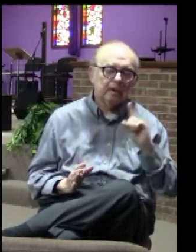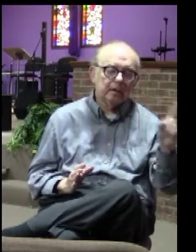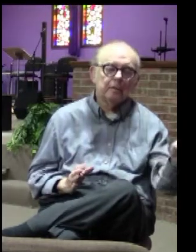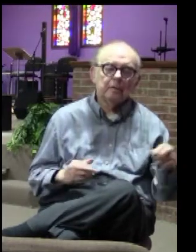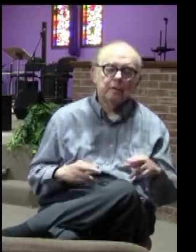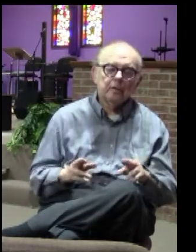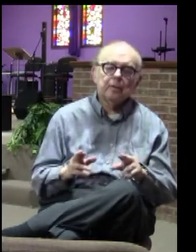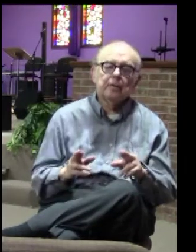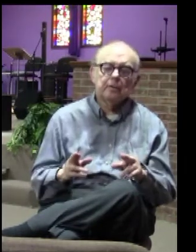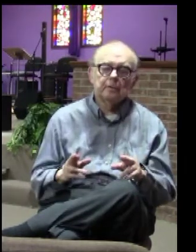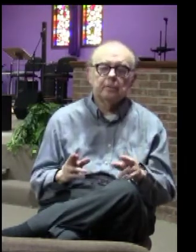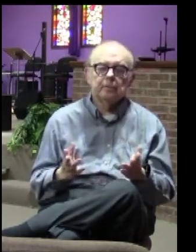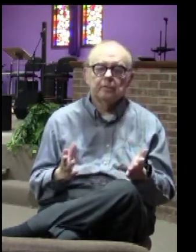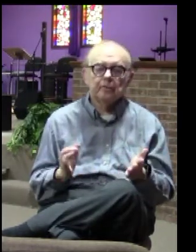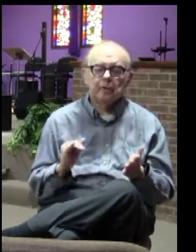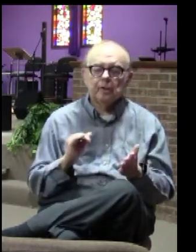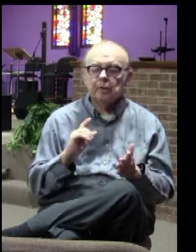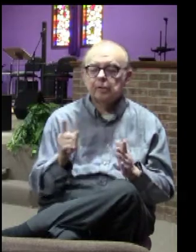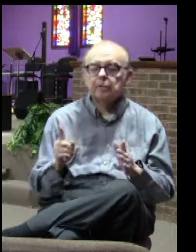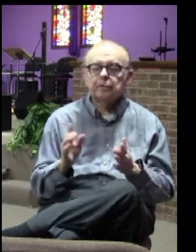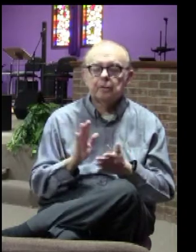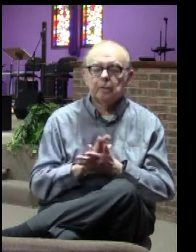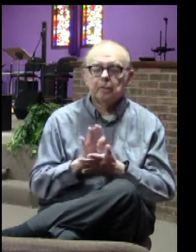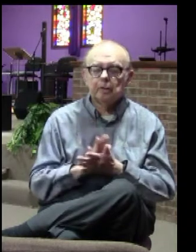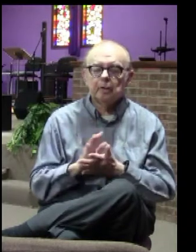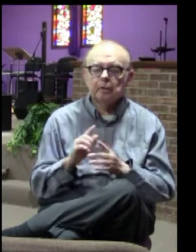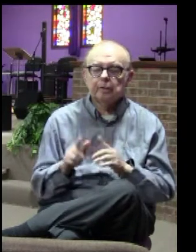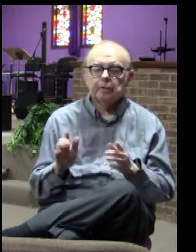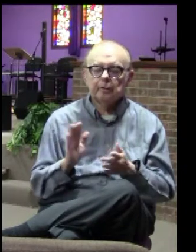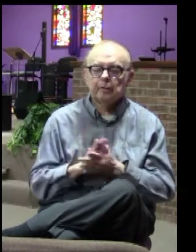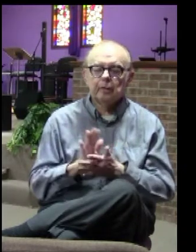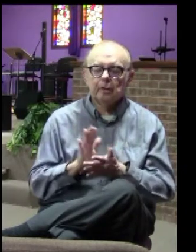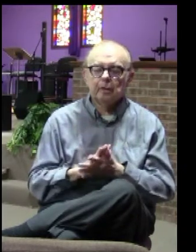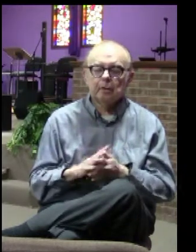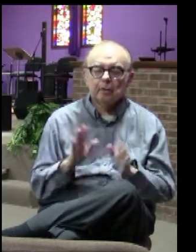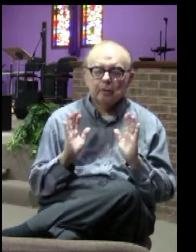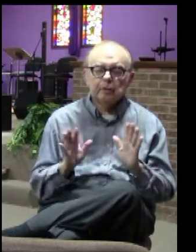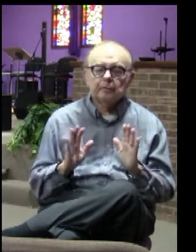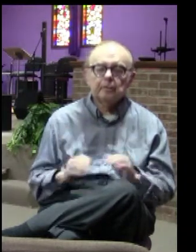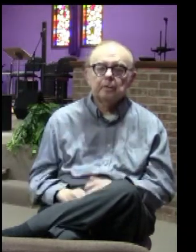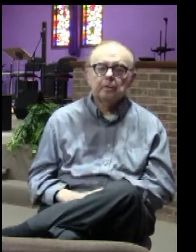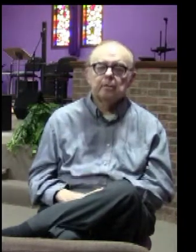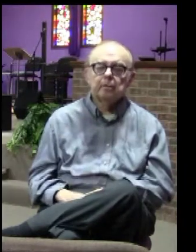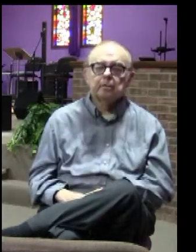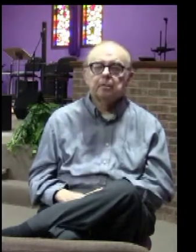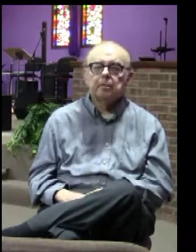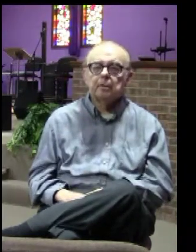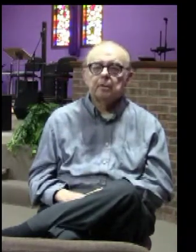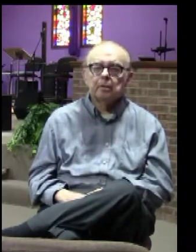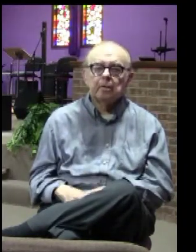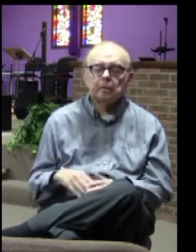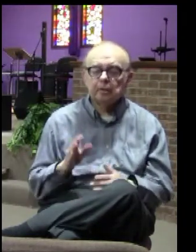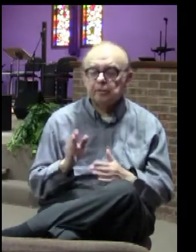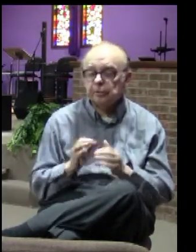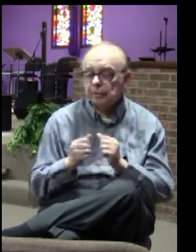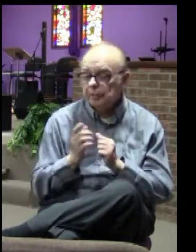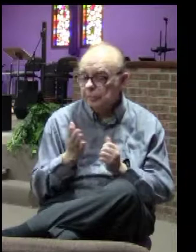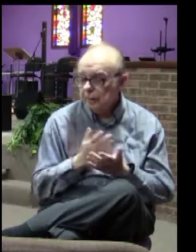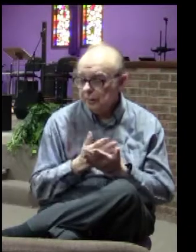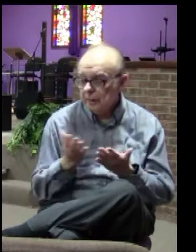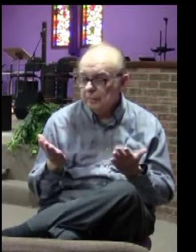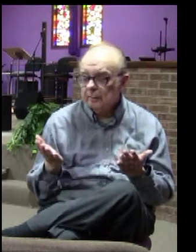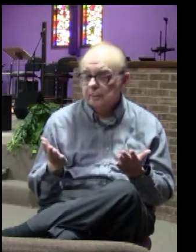and my kids got to go to the school, to a different school, which was great. But can I share something with